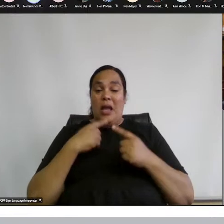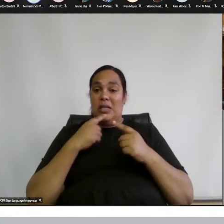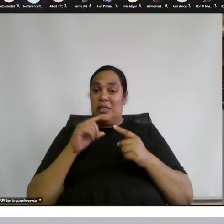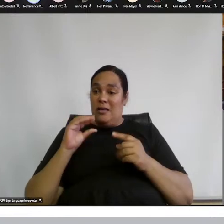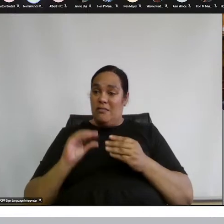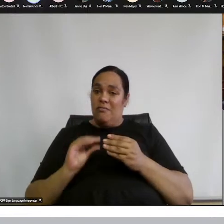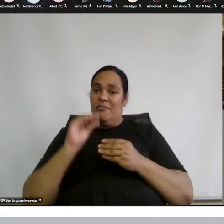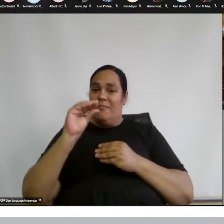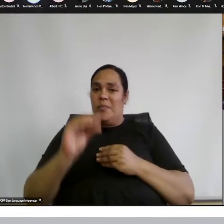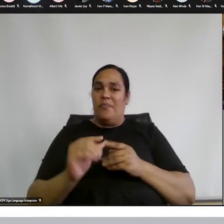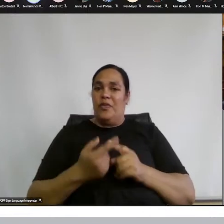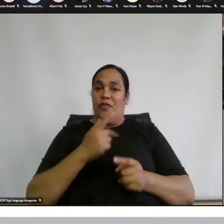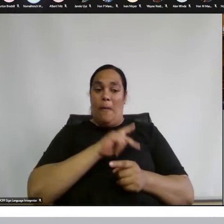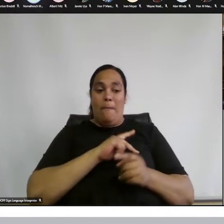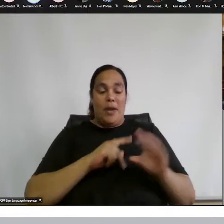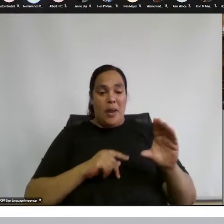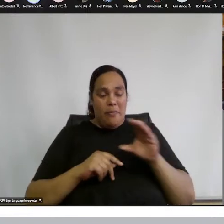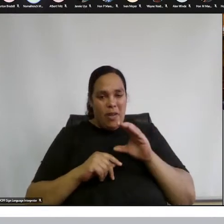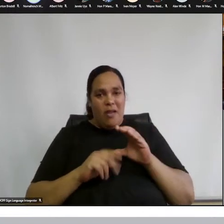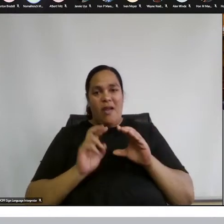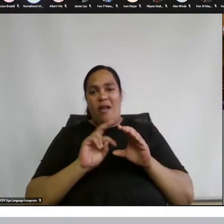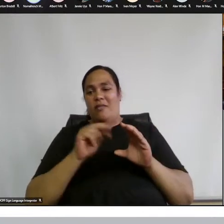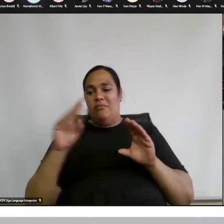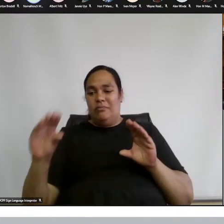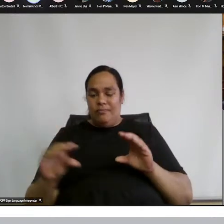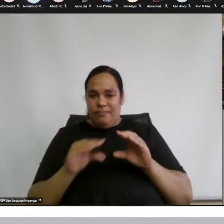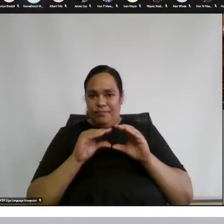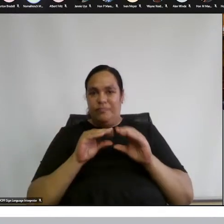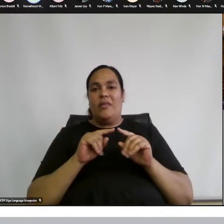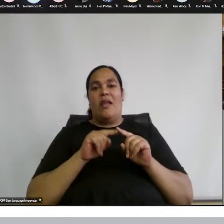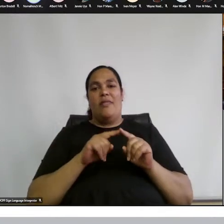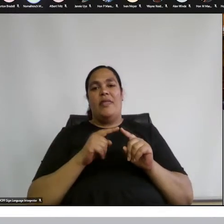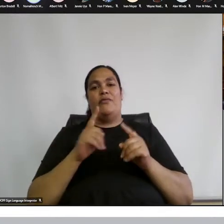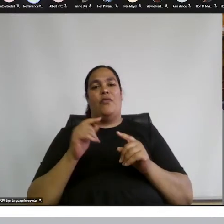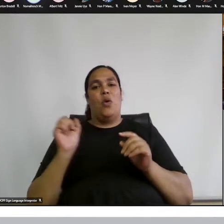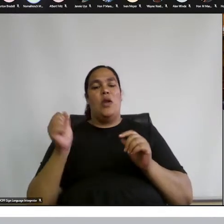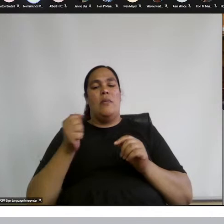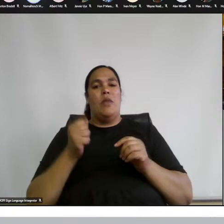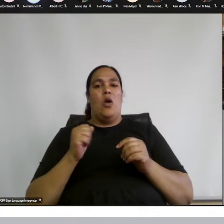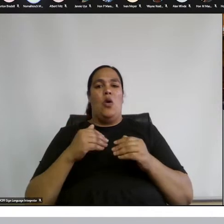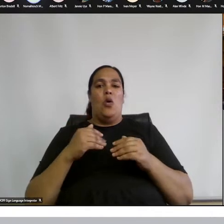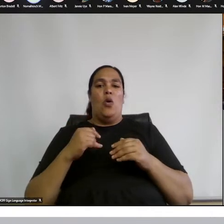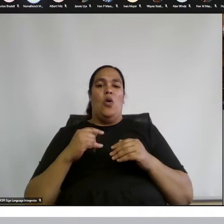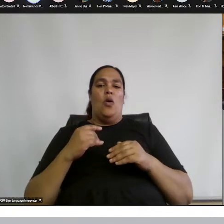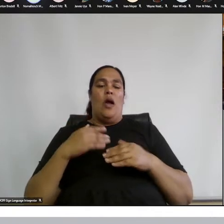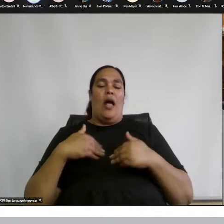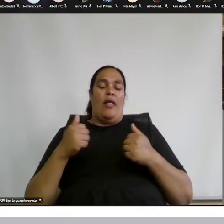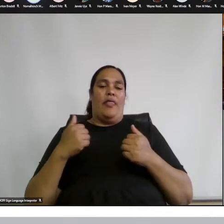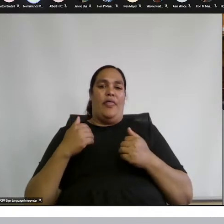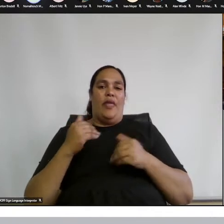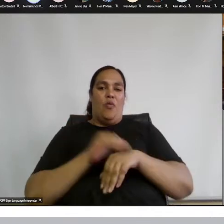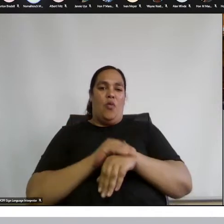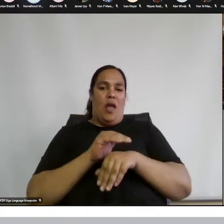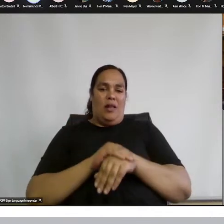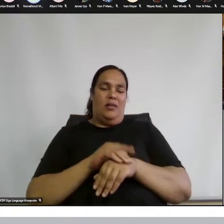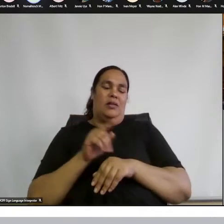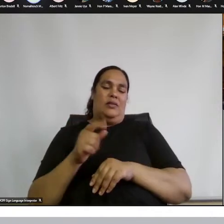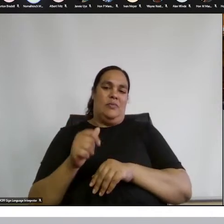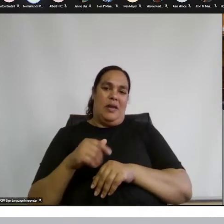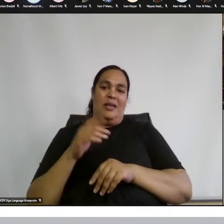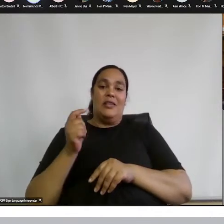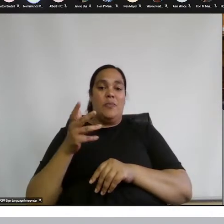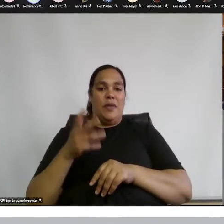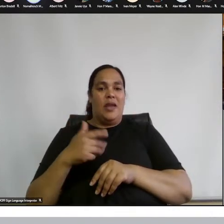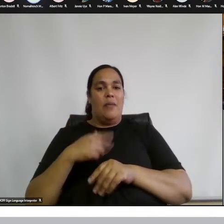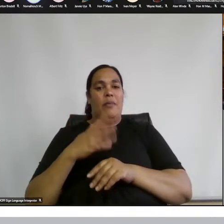coming from the Premier and also Department of Education in regard to the Employee Health and Wellness Program is part of that. Speaker, I